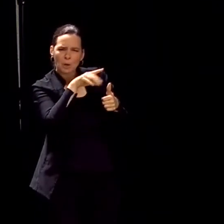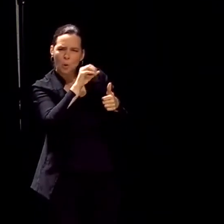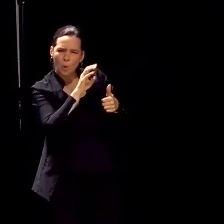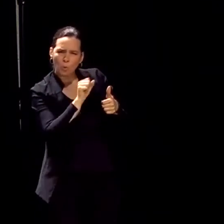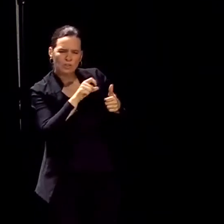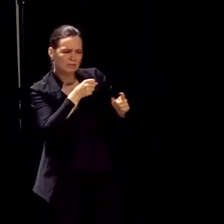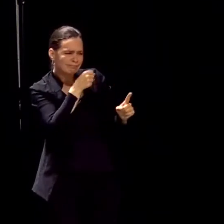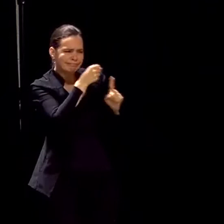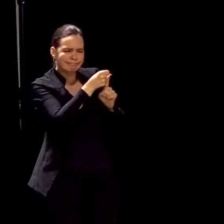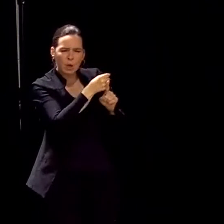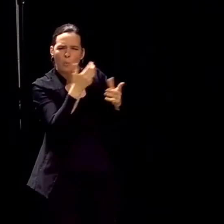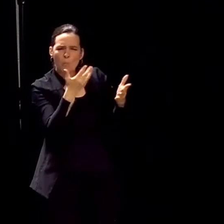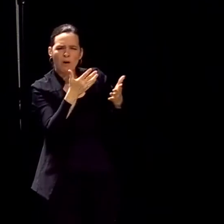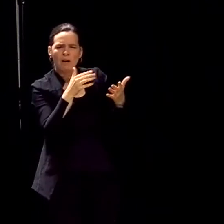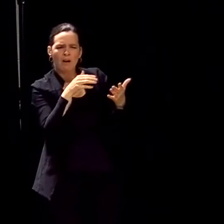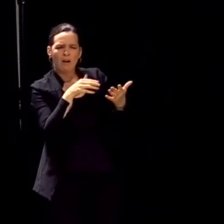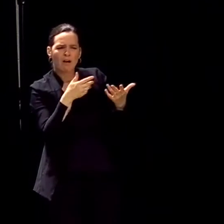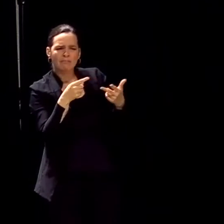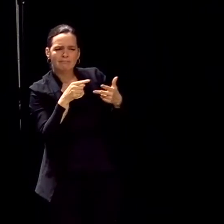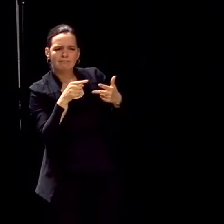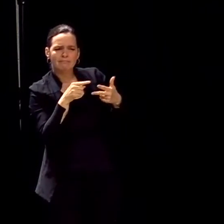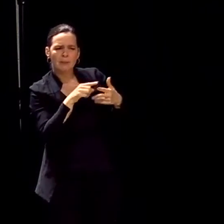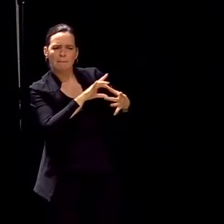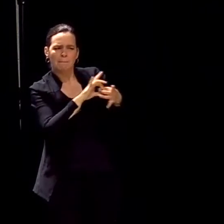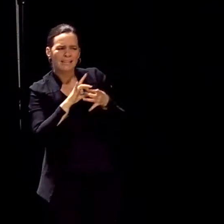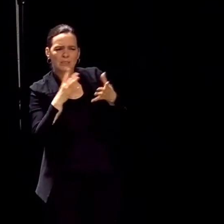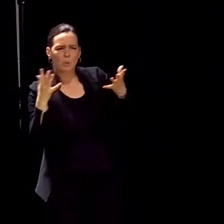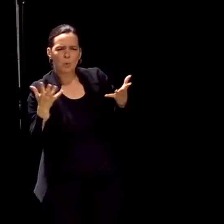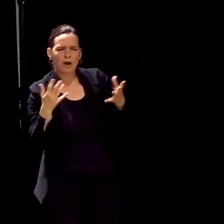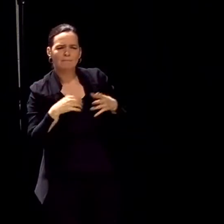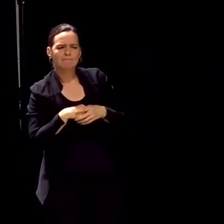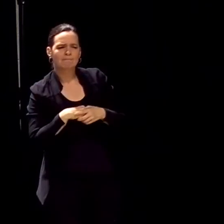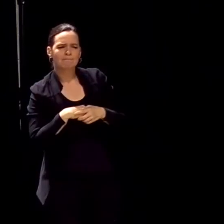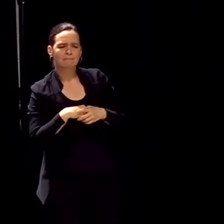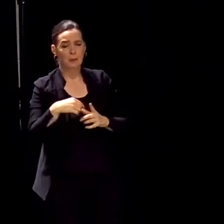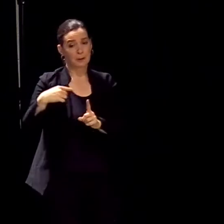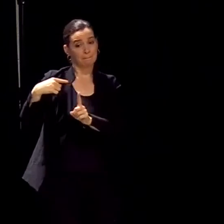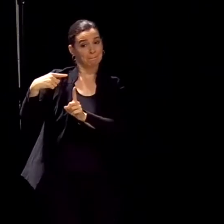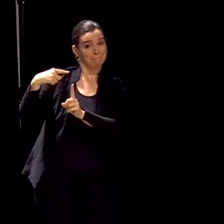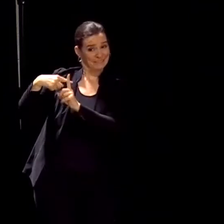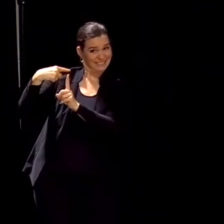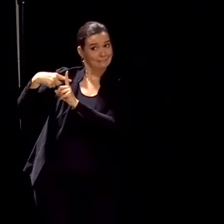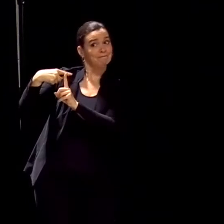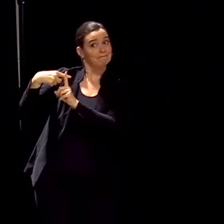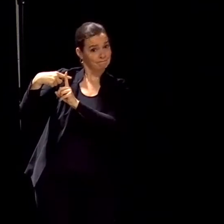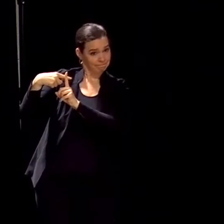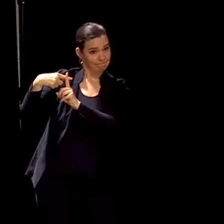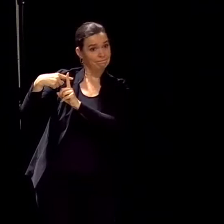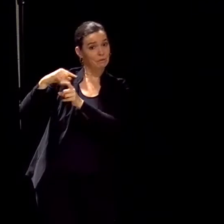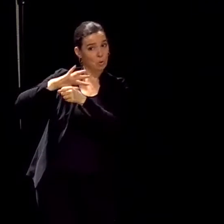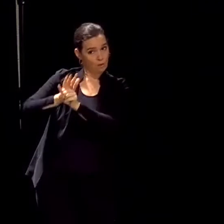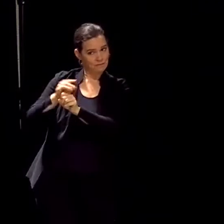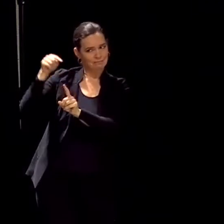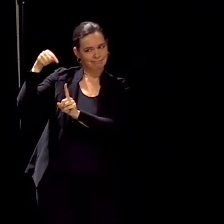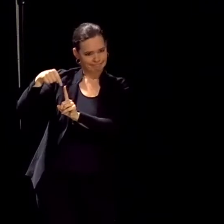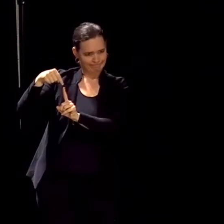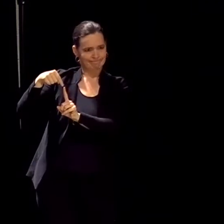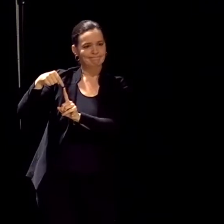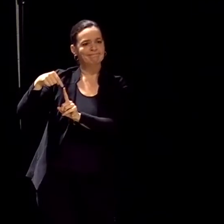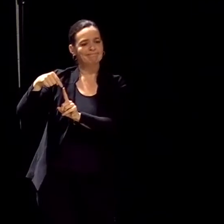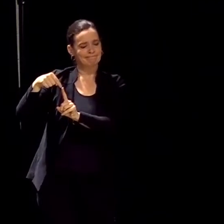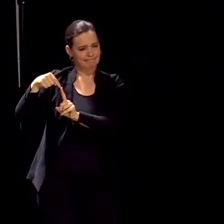and based off of your population in some of these areas, and then it's just